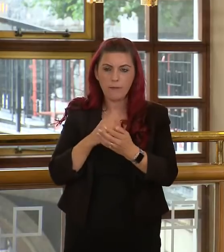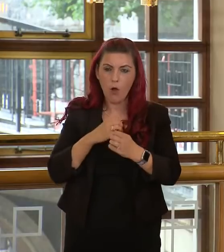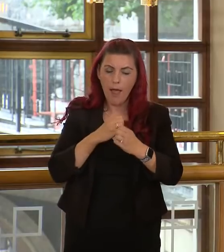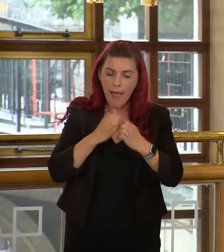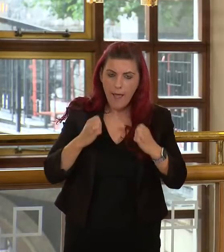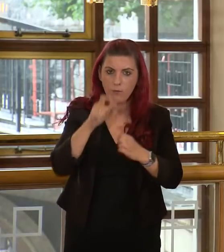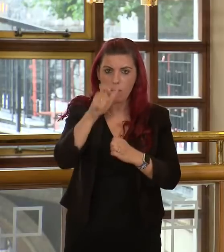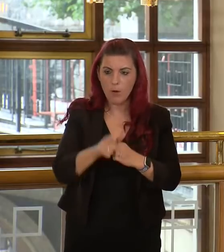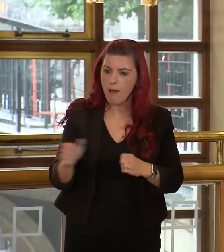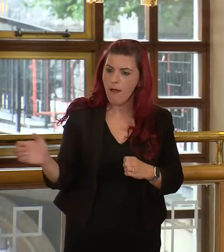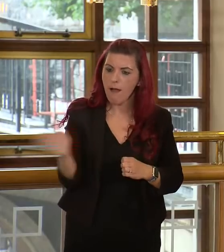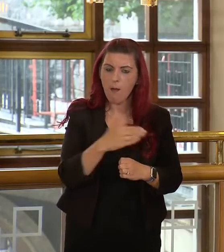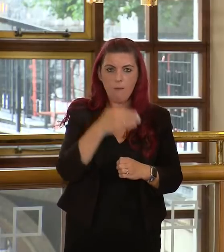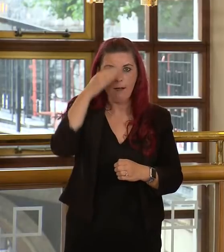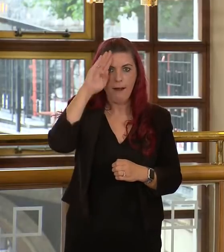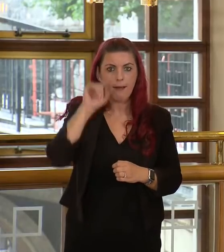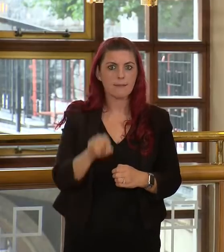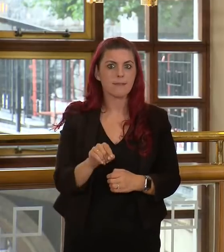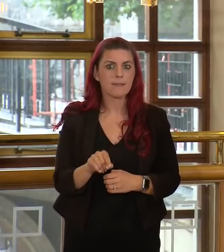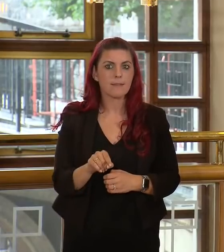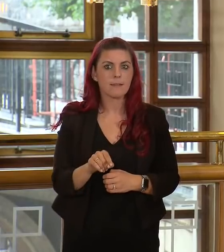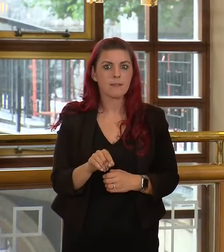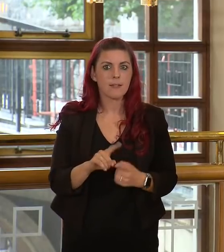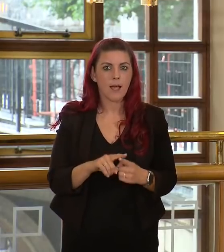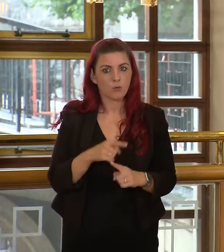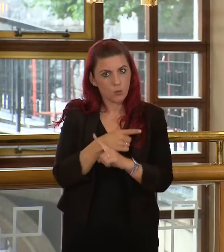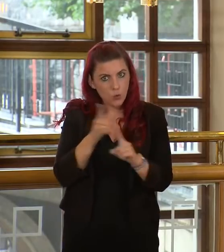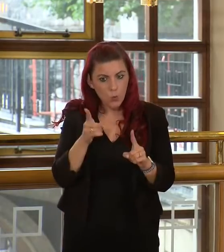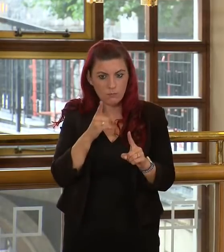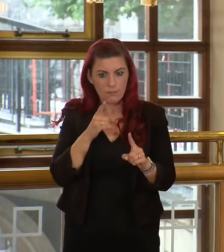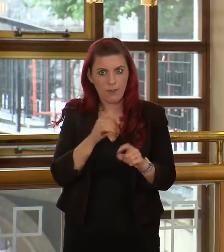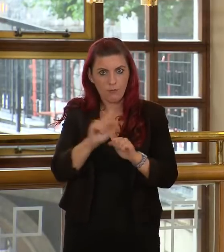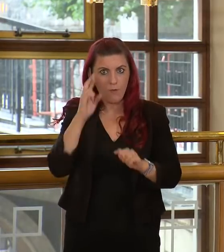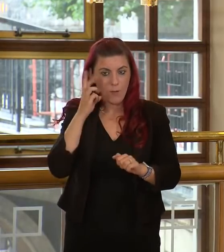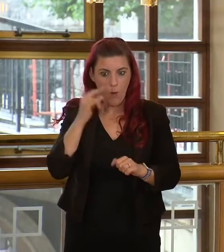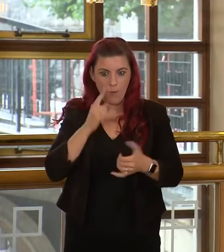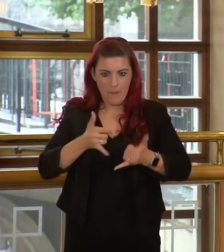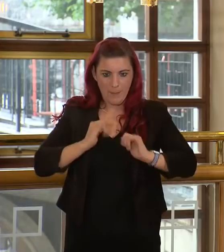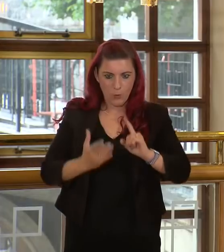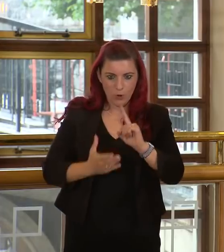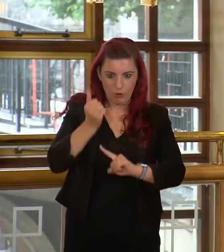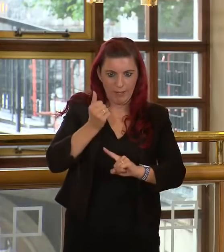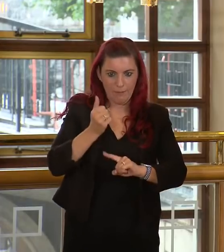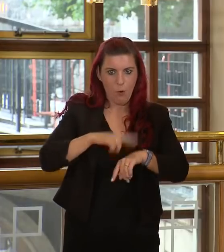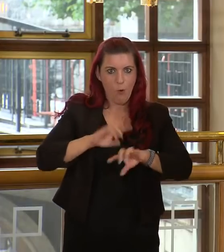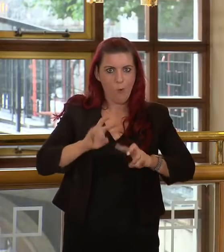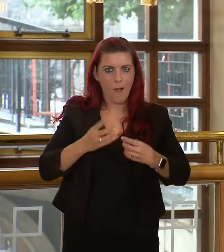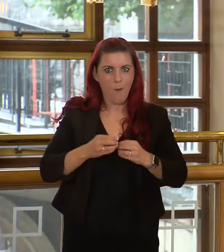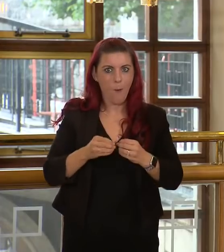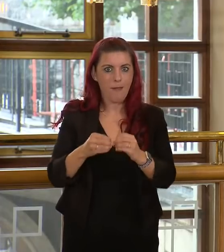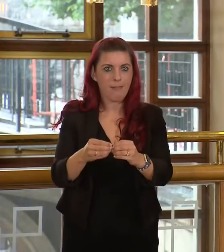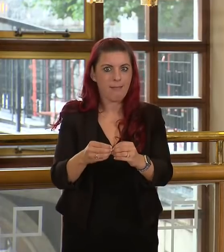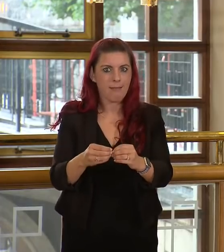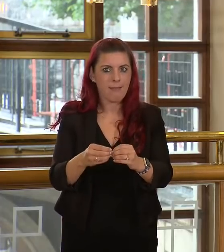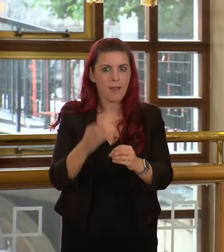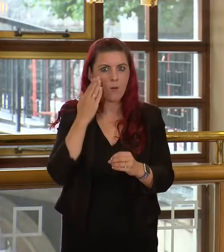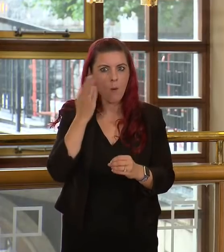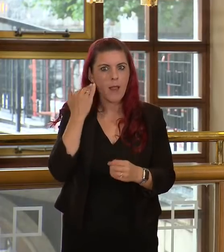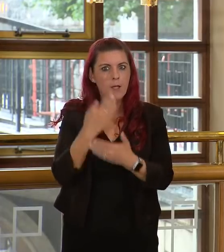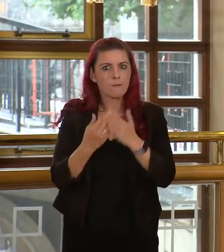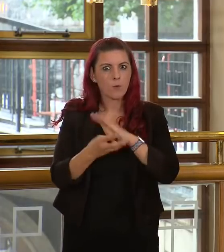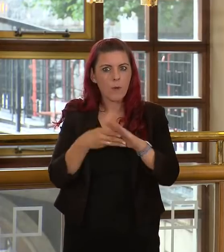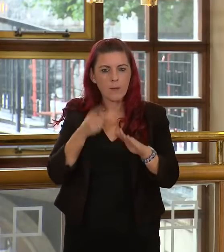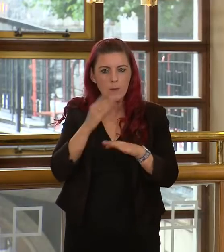this country. You have brought us to this point of great progress. And over the last few weeks, we've reopened our doors